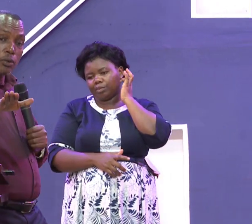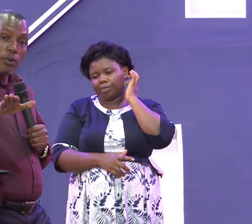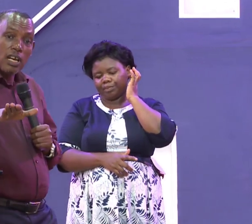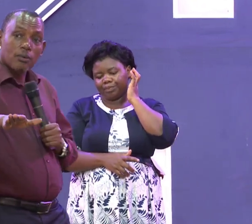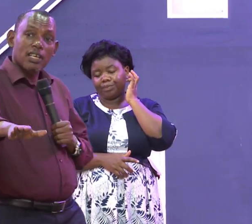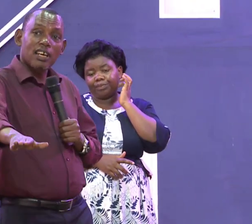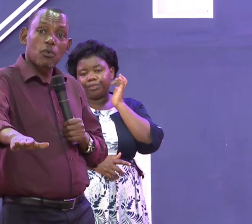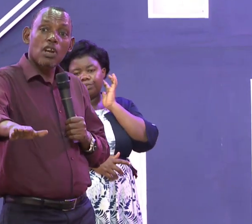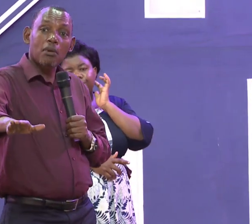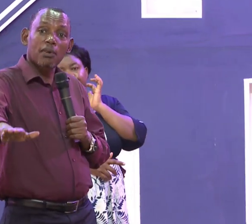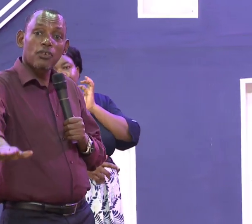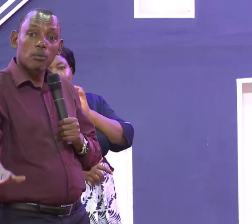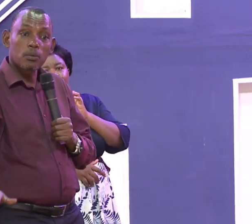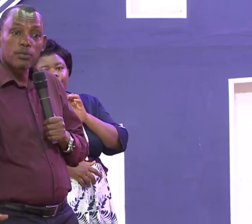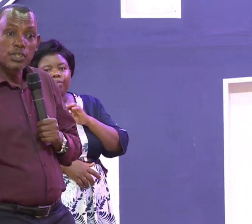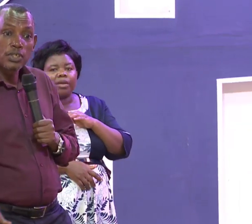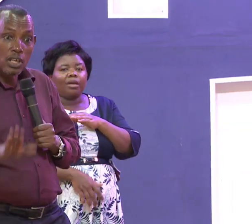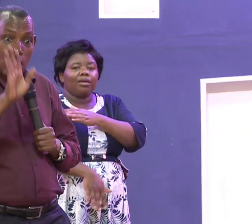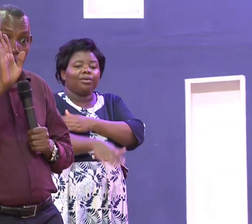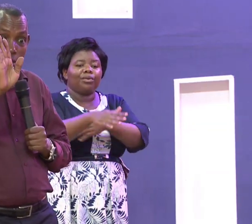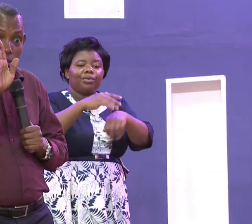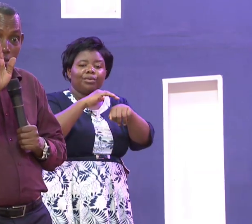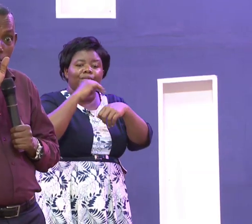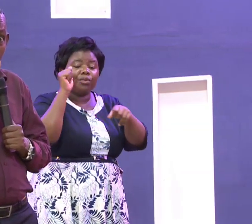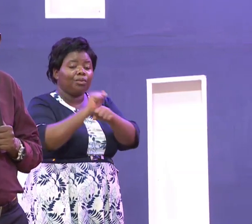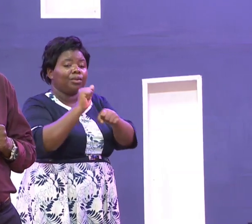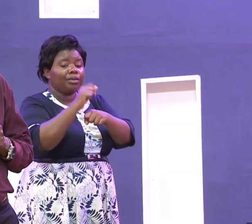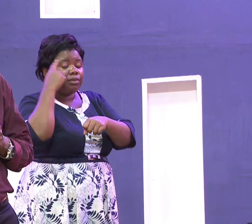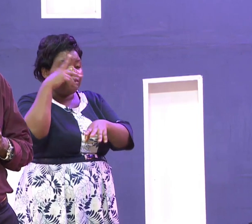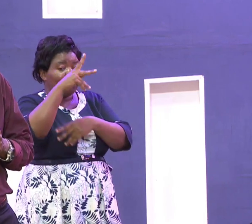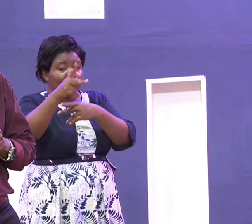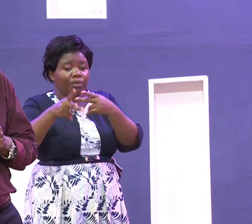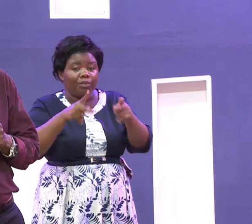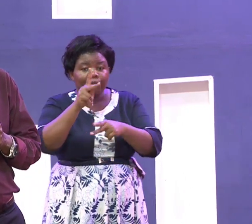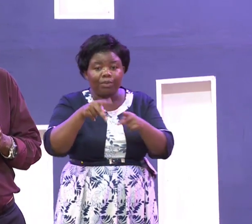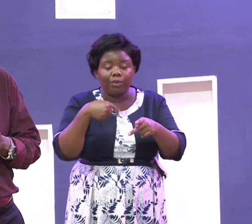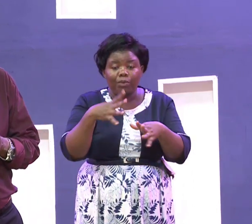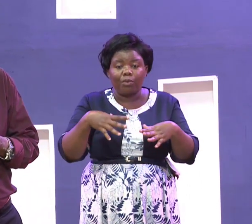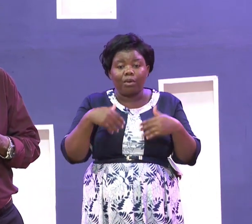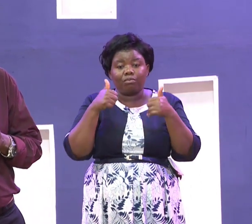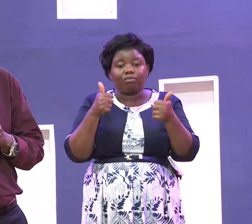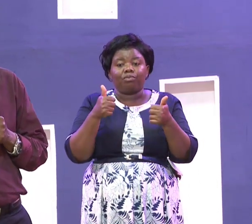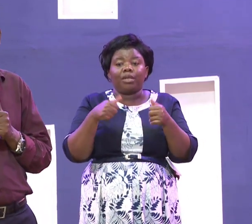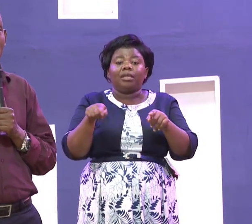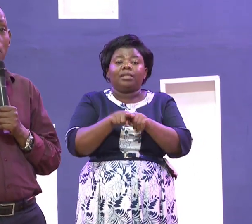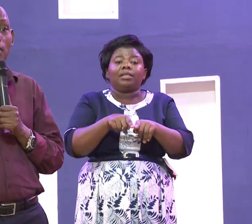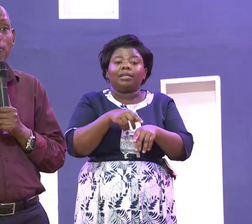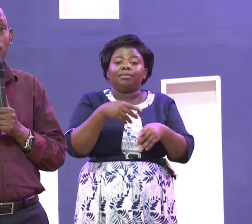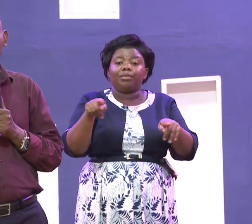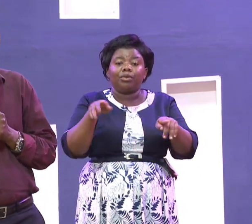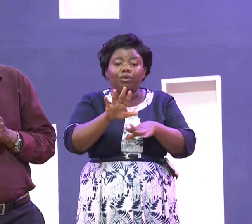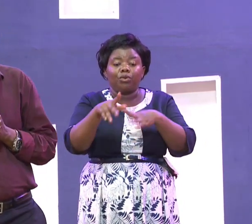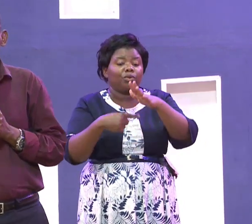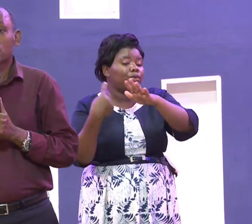God. Katonda kolera bora babali obulungi nawe woli kisache kyekikukolera okusobwa okuba